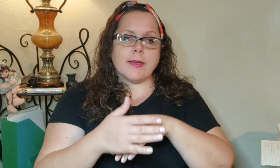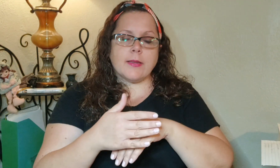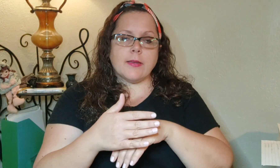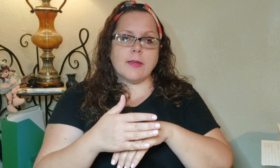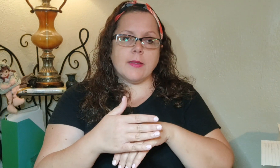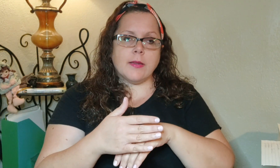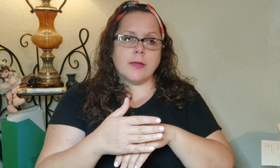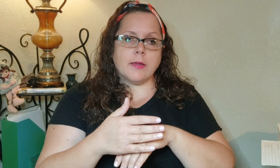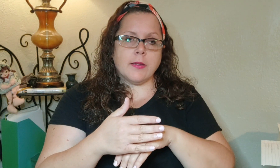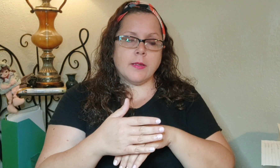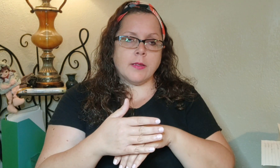in